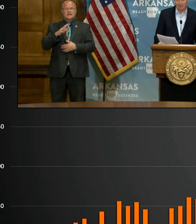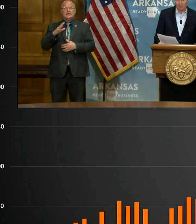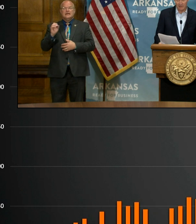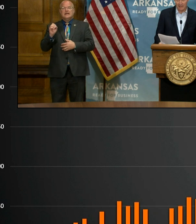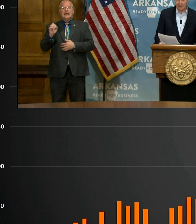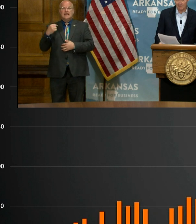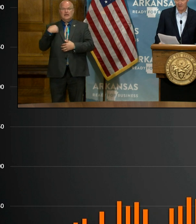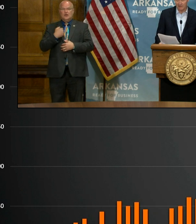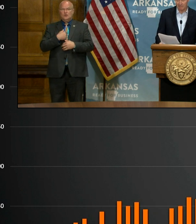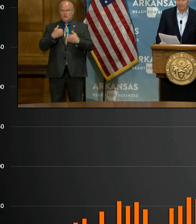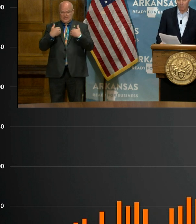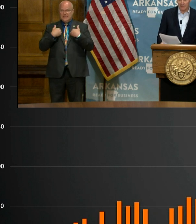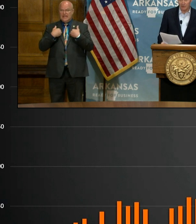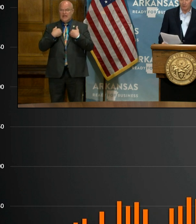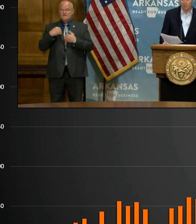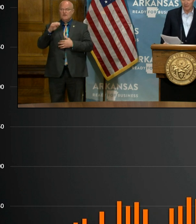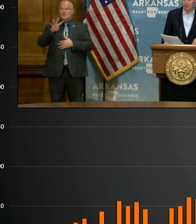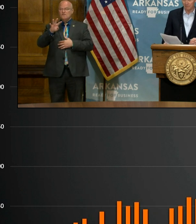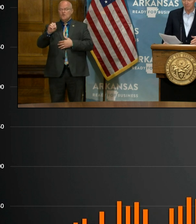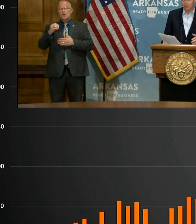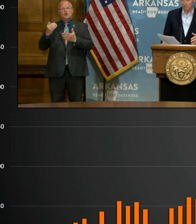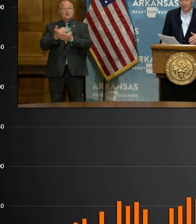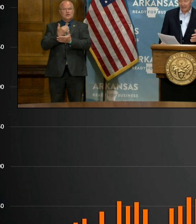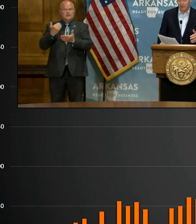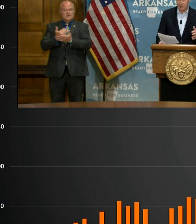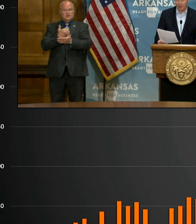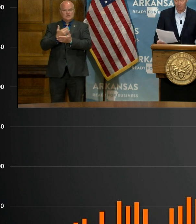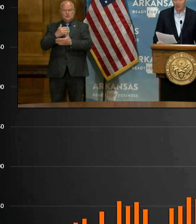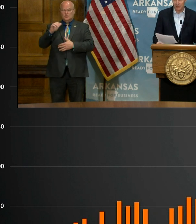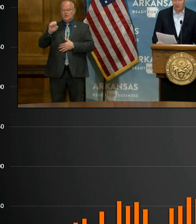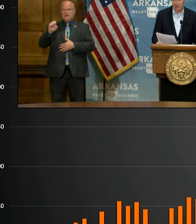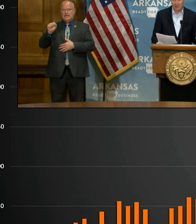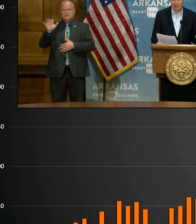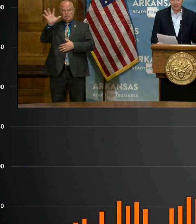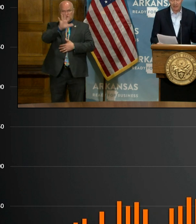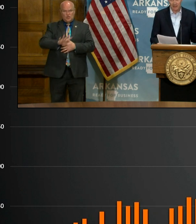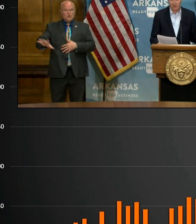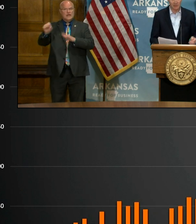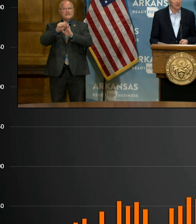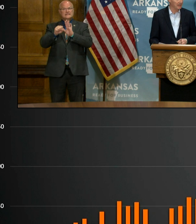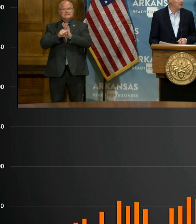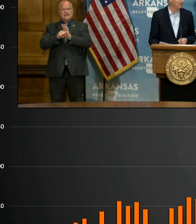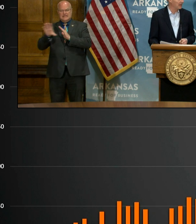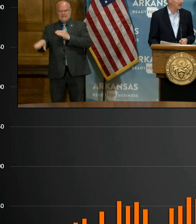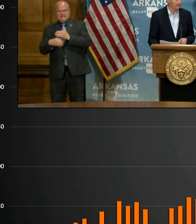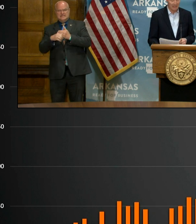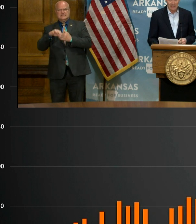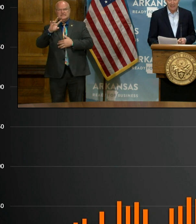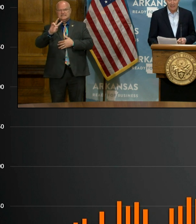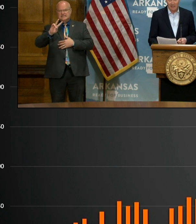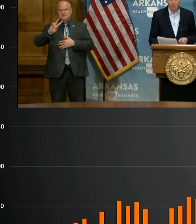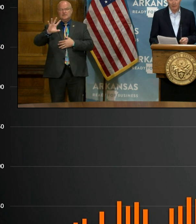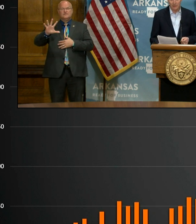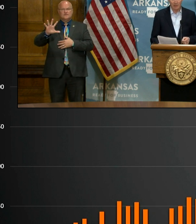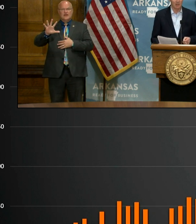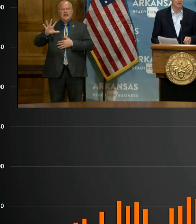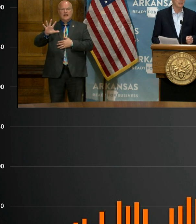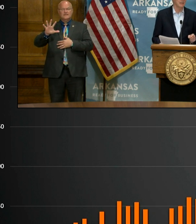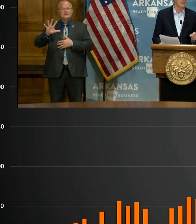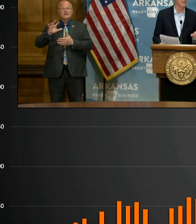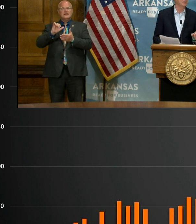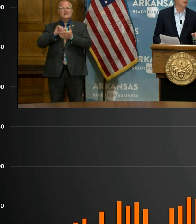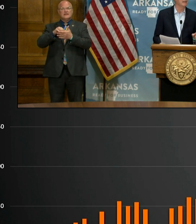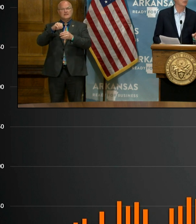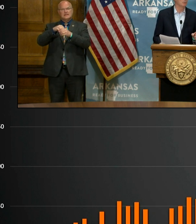and we have 40 new cases across the state, in addition to 75 which